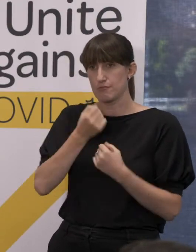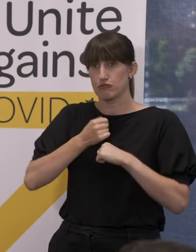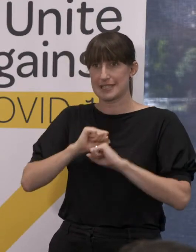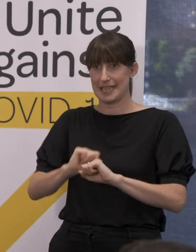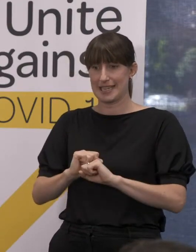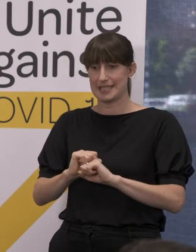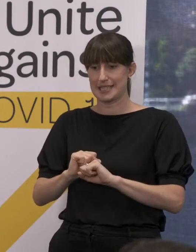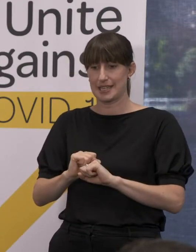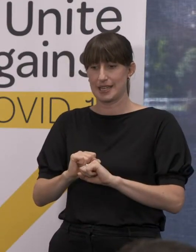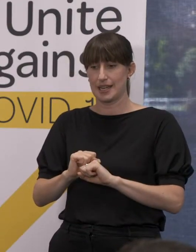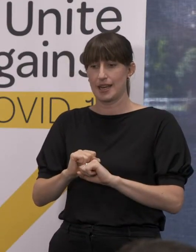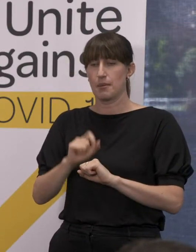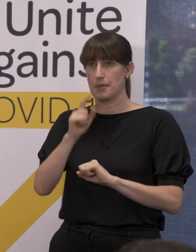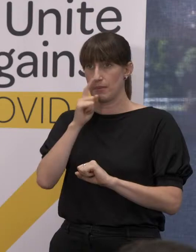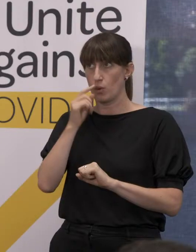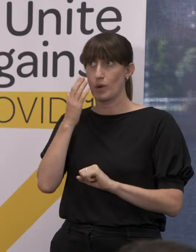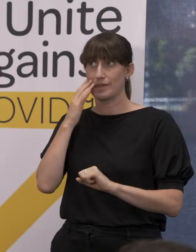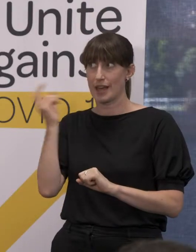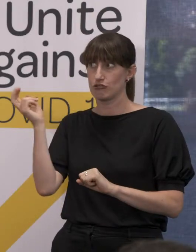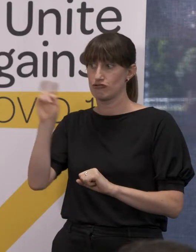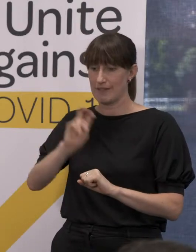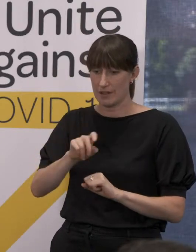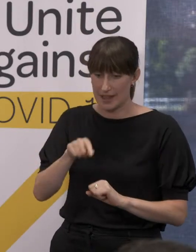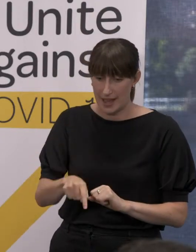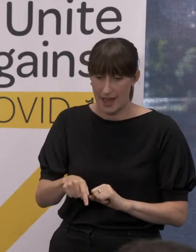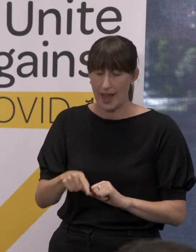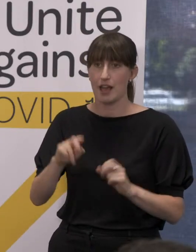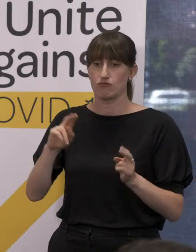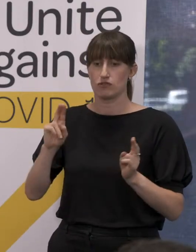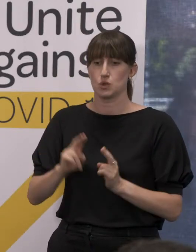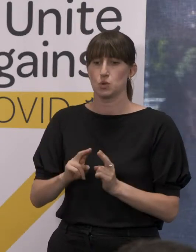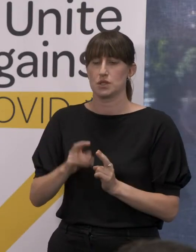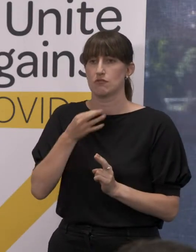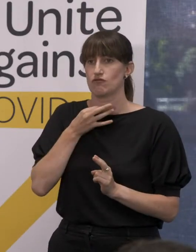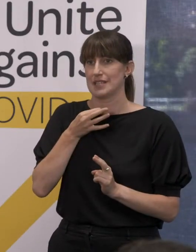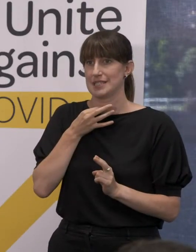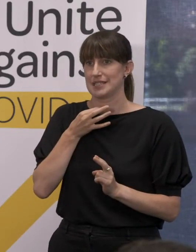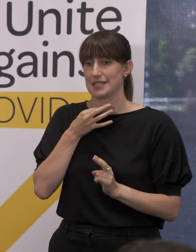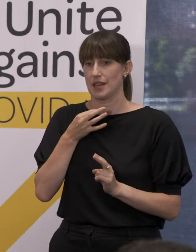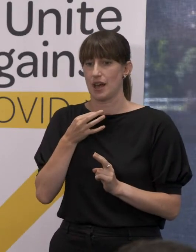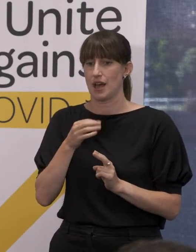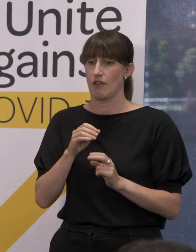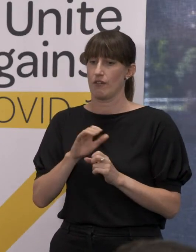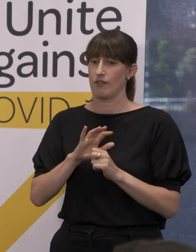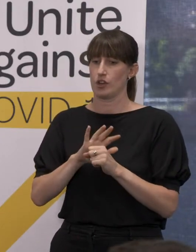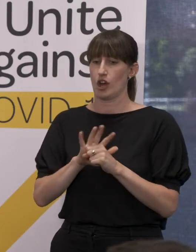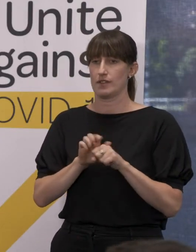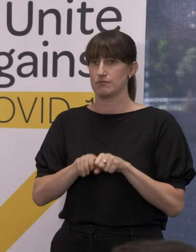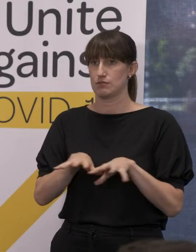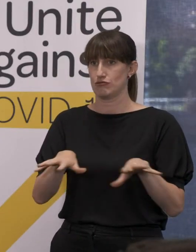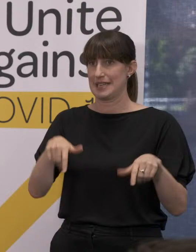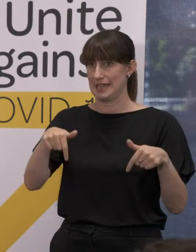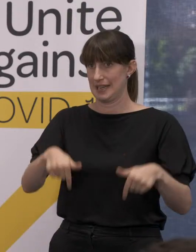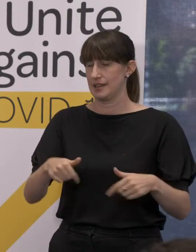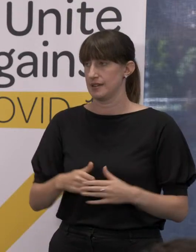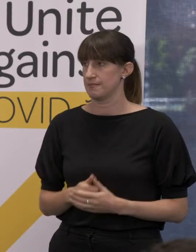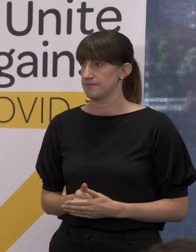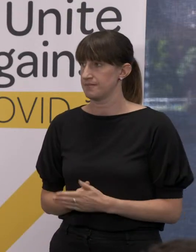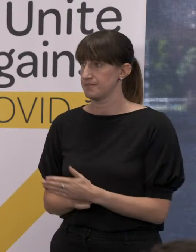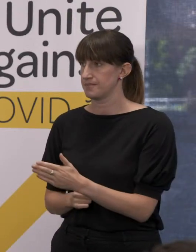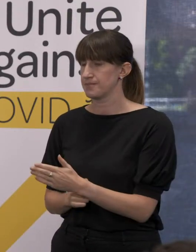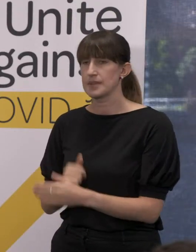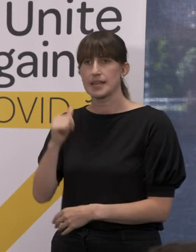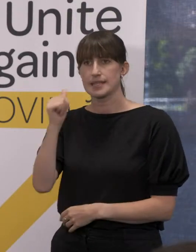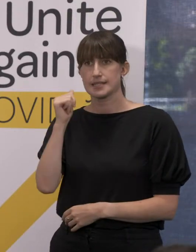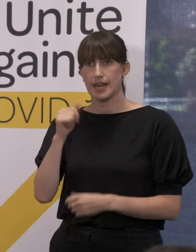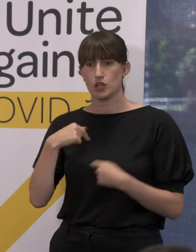also to make sure we are doing everything we can to reduce the likelihood of infection and the virus entering New Zealand. Just on the graph you released yesterday, the one that